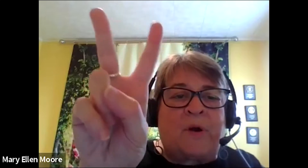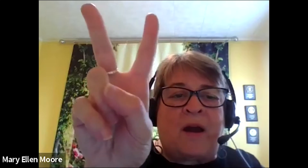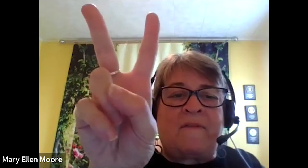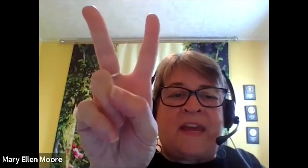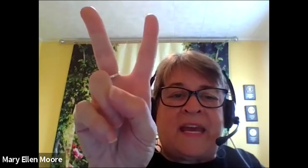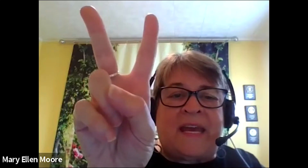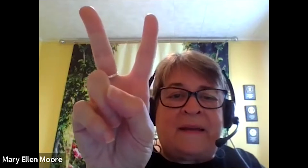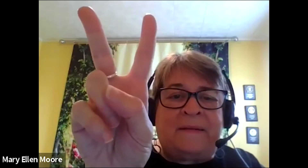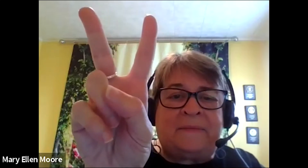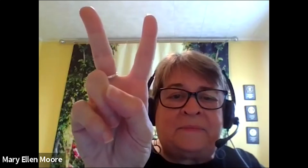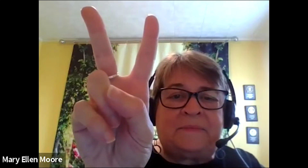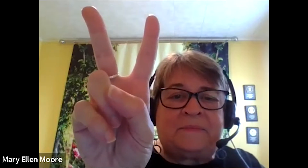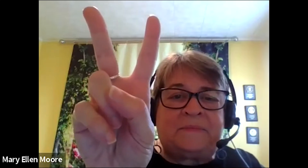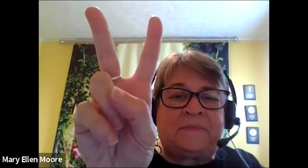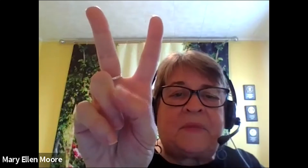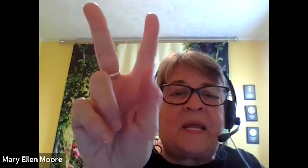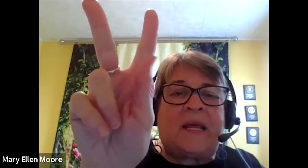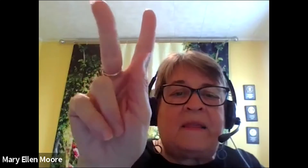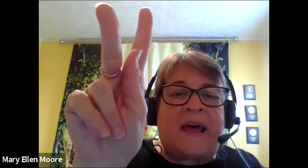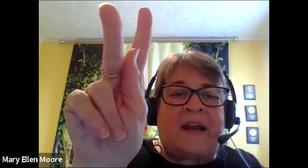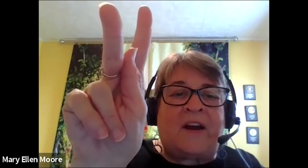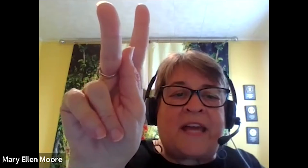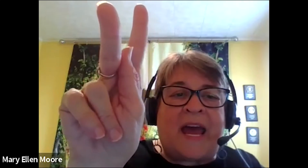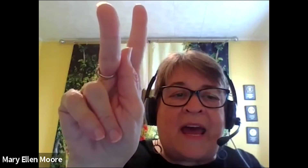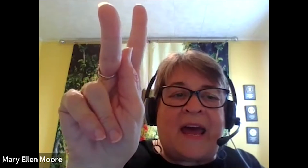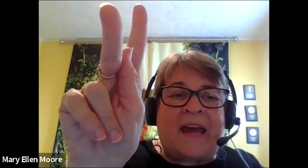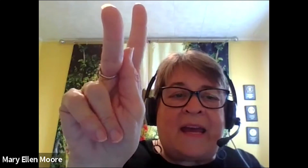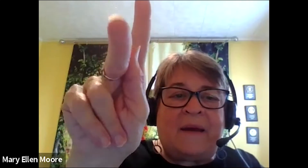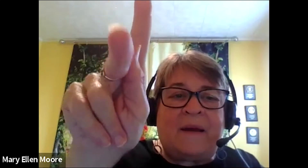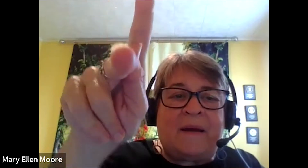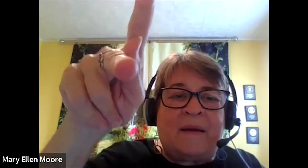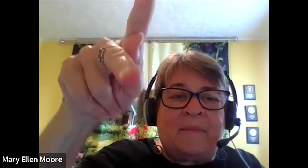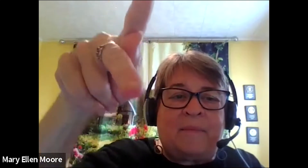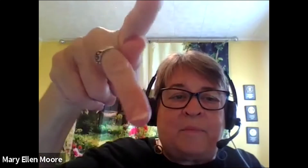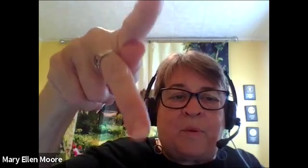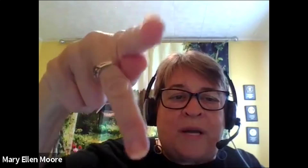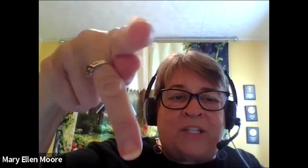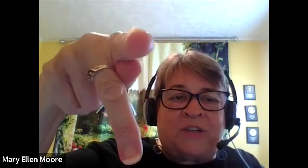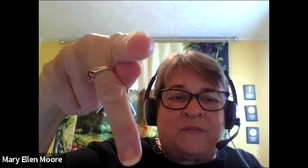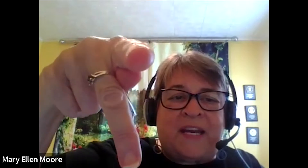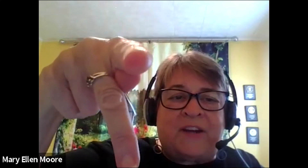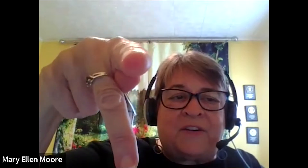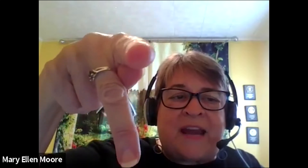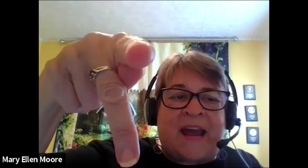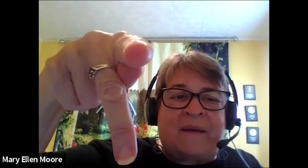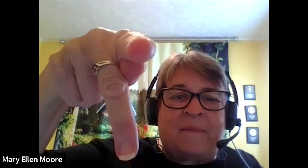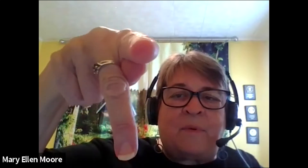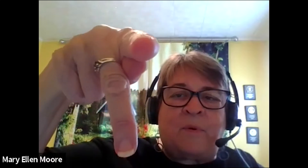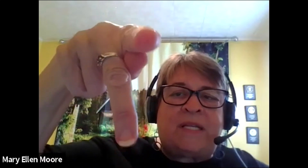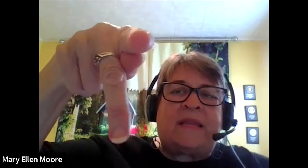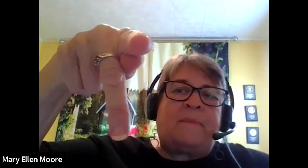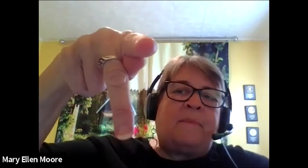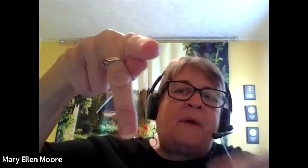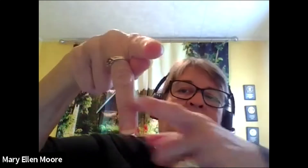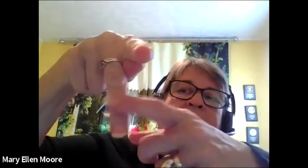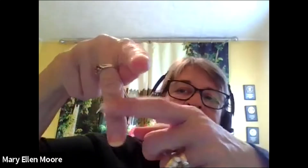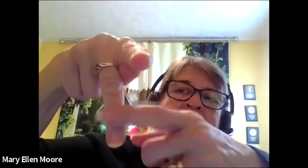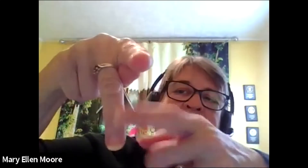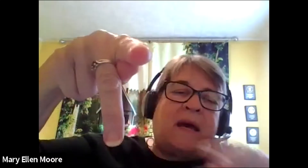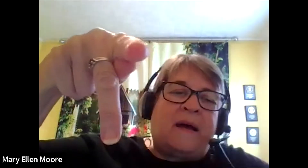our V, then our K. Point your finger down. Point the